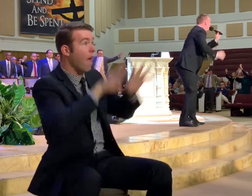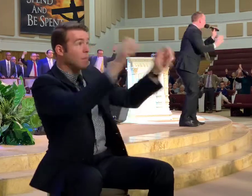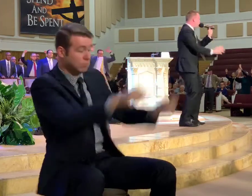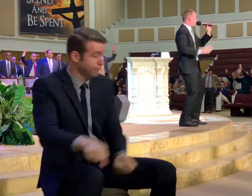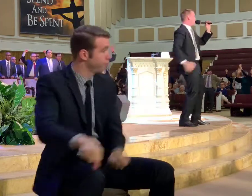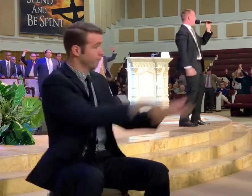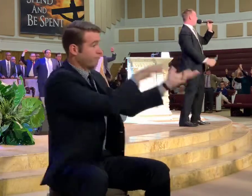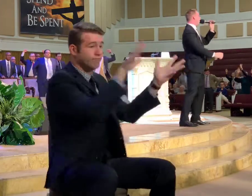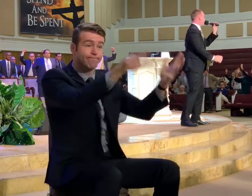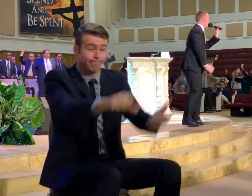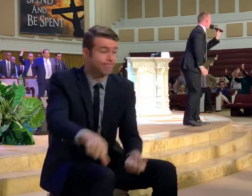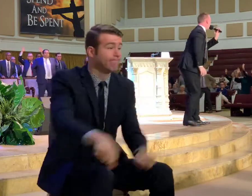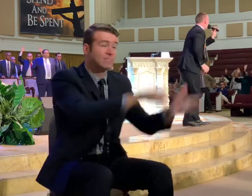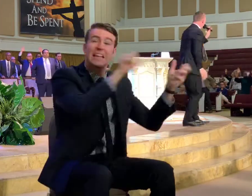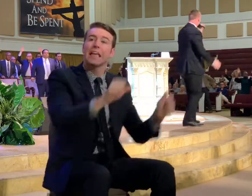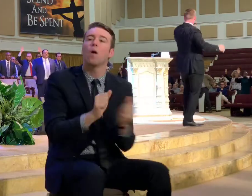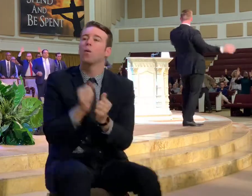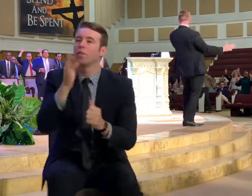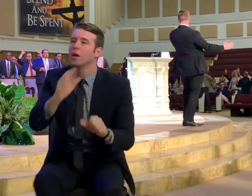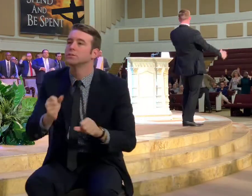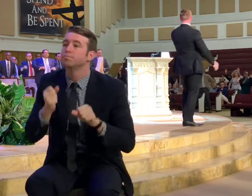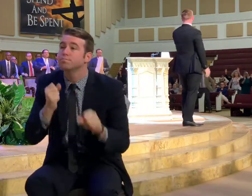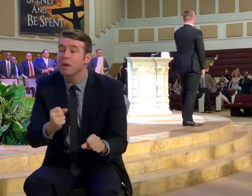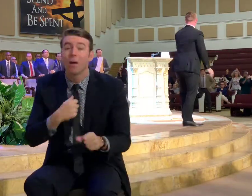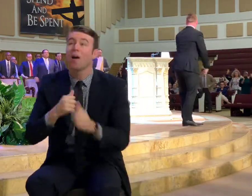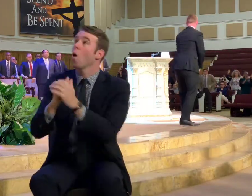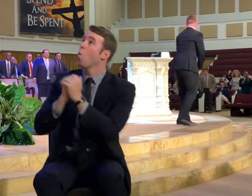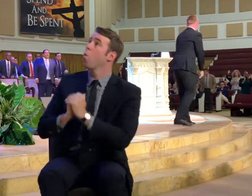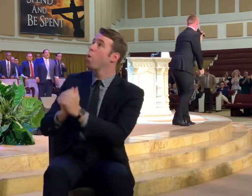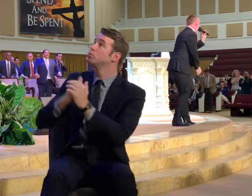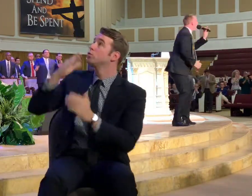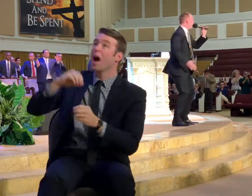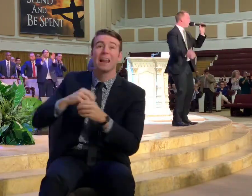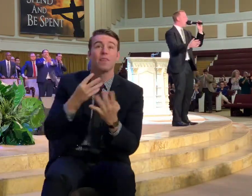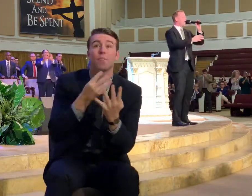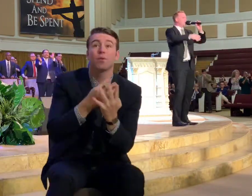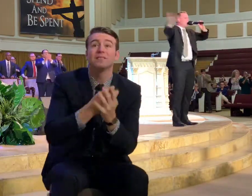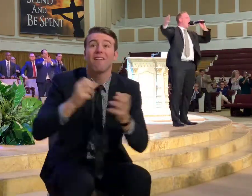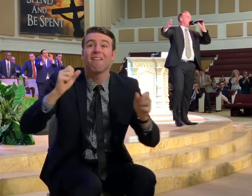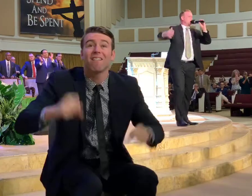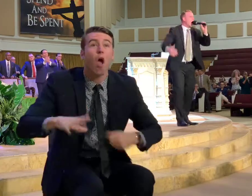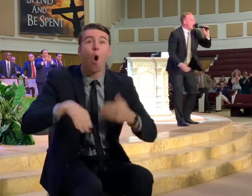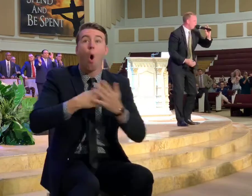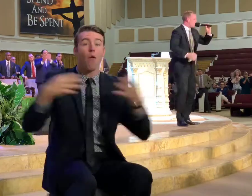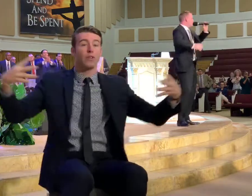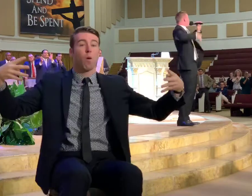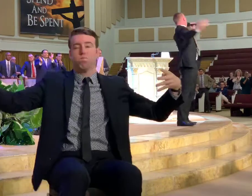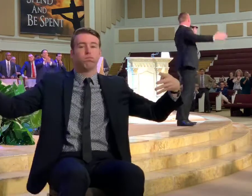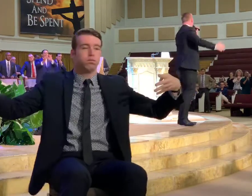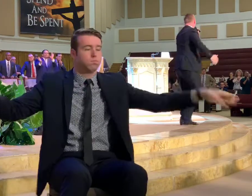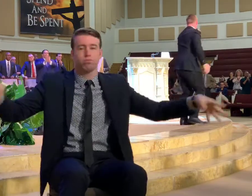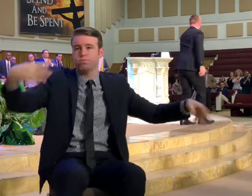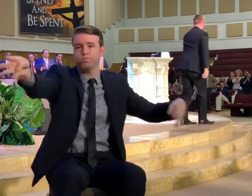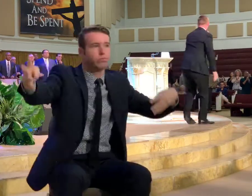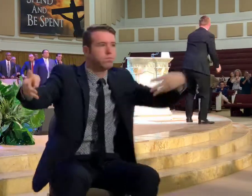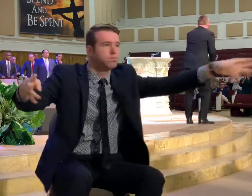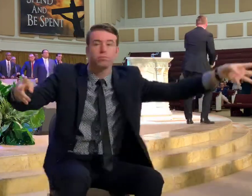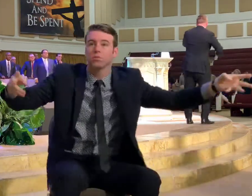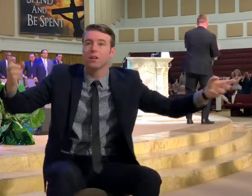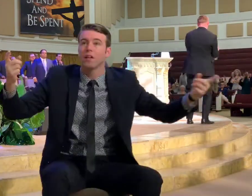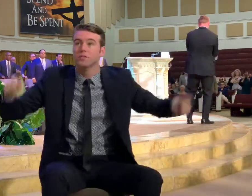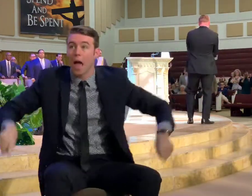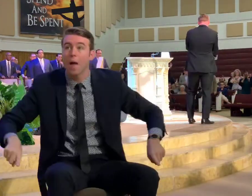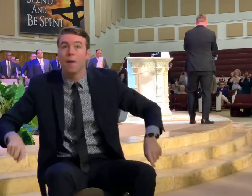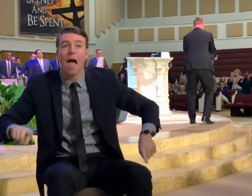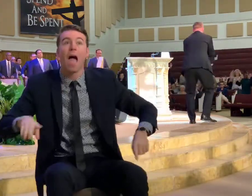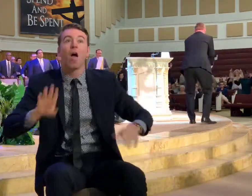way. Through the power of God, you can worship God in a prison cell, and all the doors begin to swing wide open, and